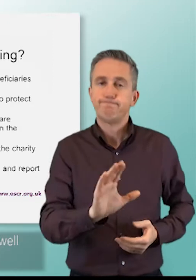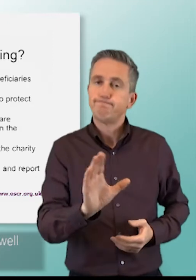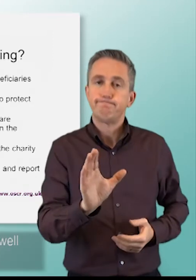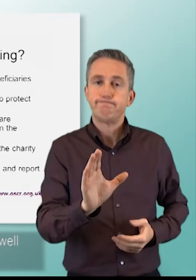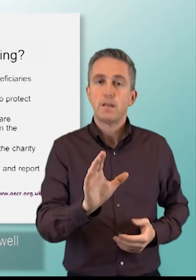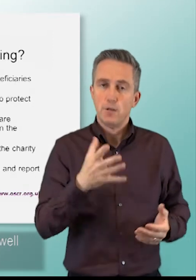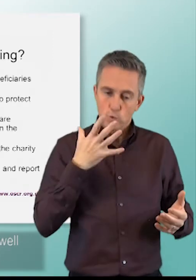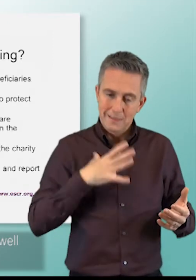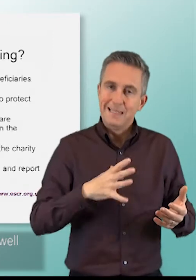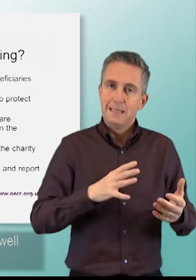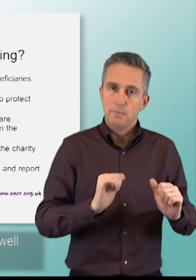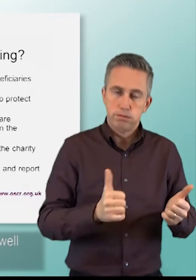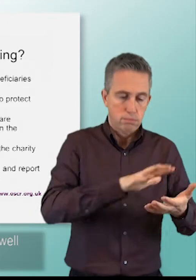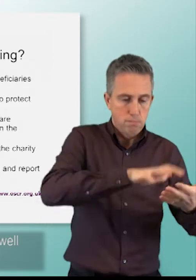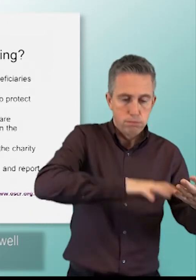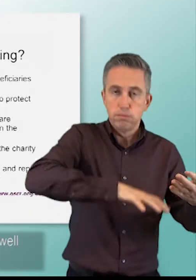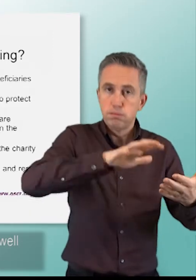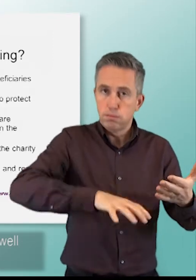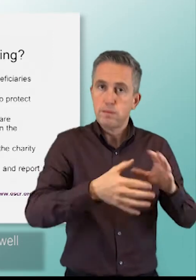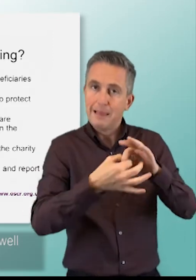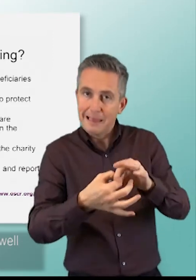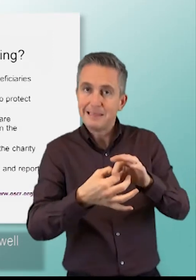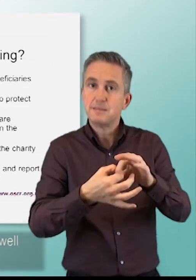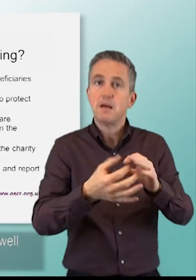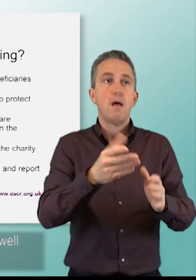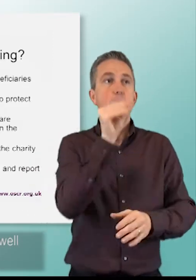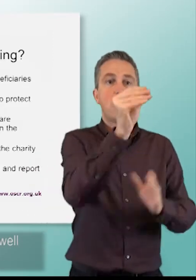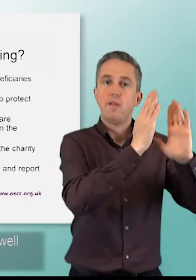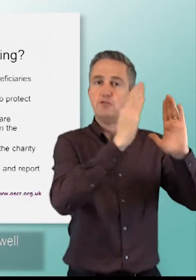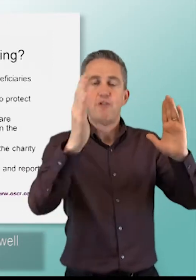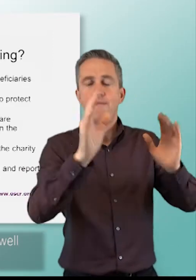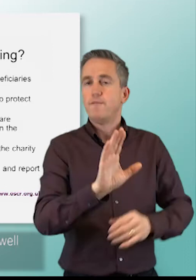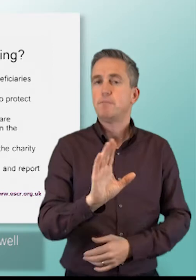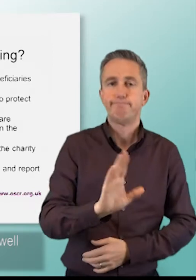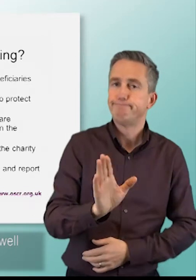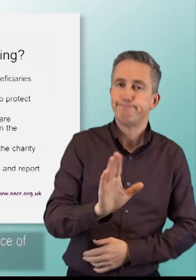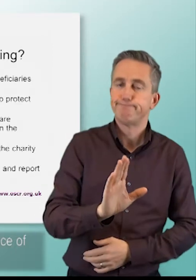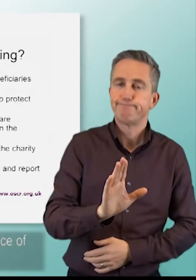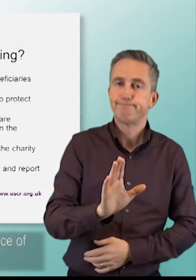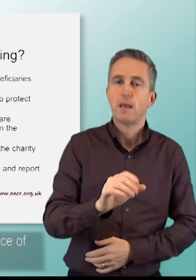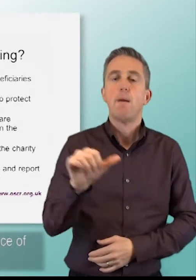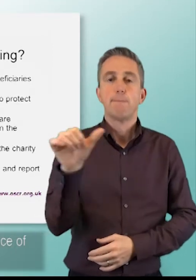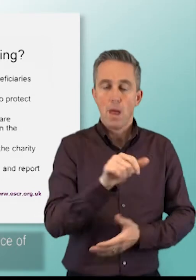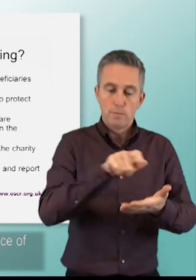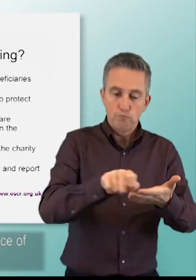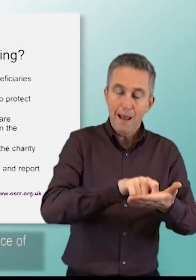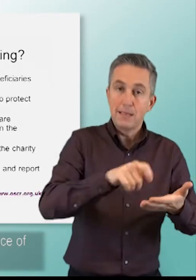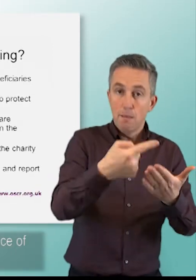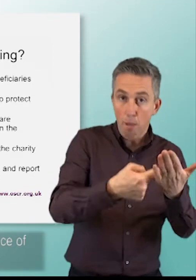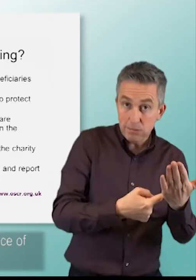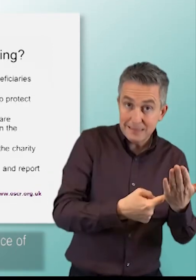know, website or somebody gives you and you go, well, that's great, we've got a policy, tick, tick, tick. As we all know, and I'm sure you all have great